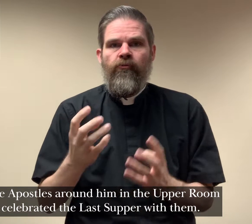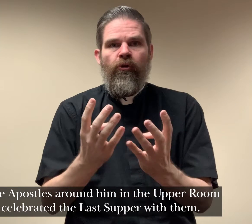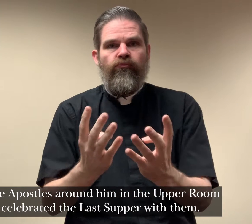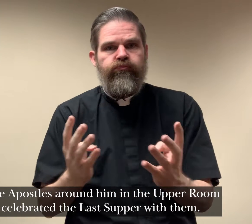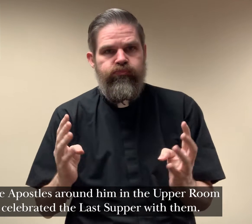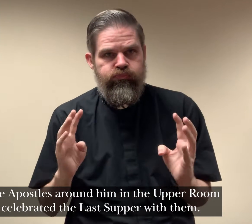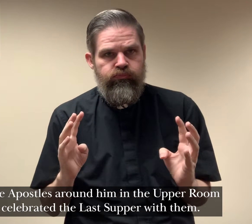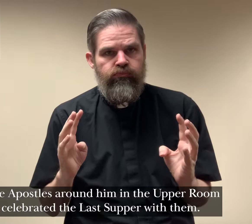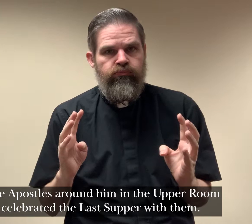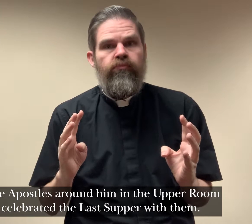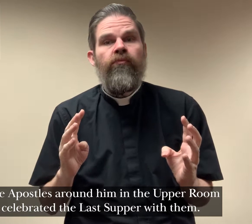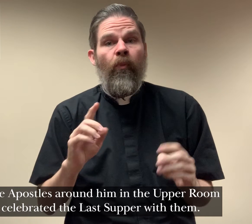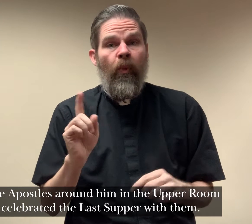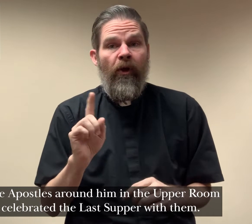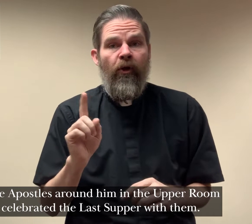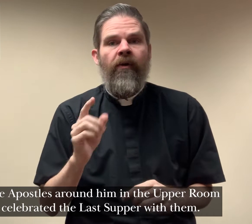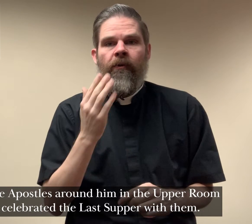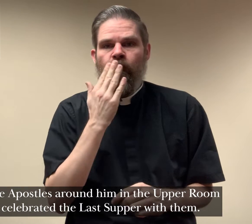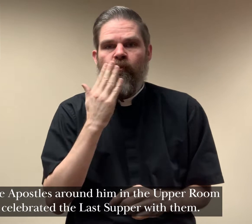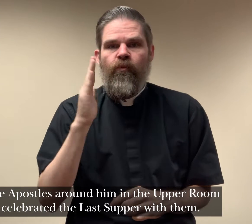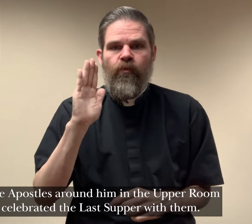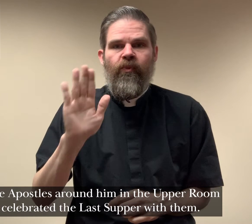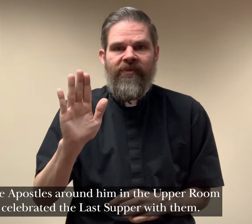and celebrated the Last Supper with them.